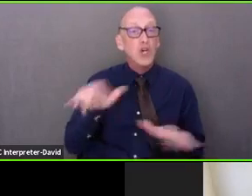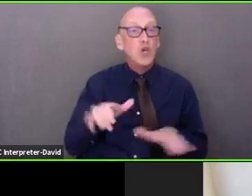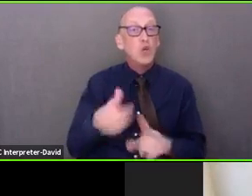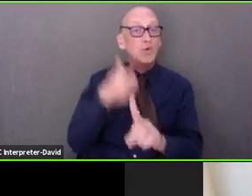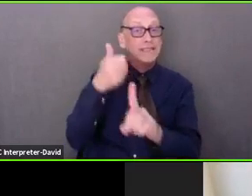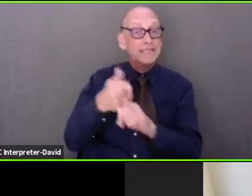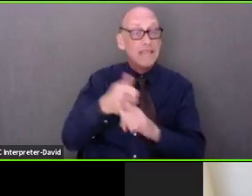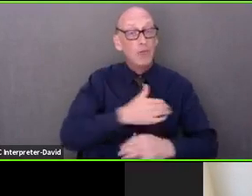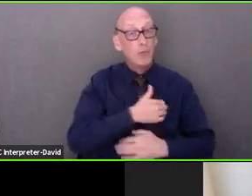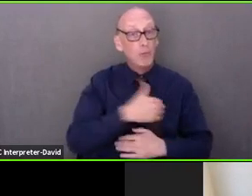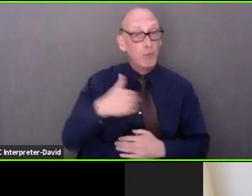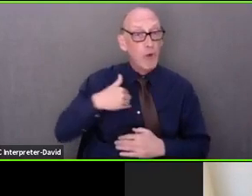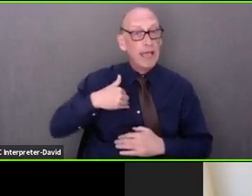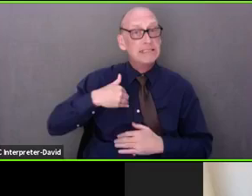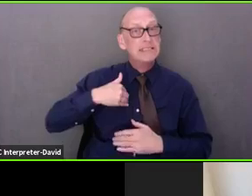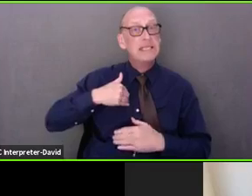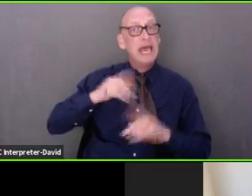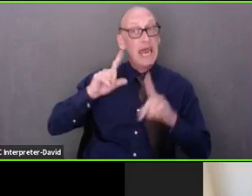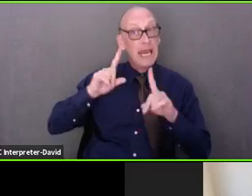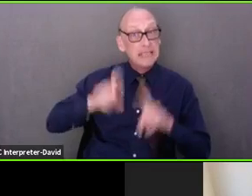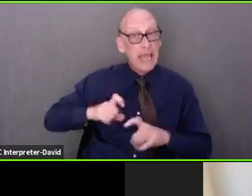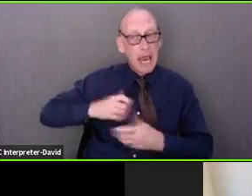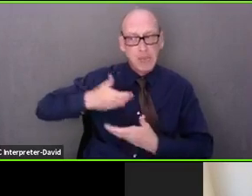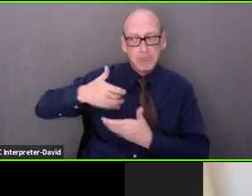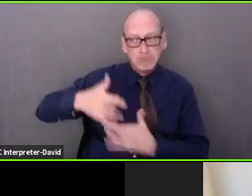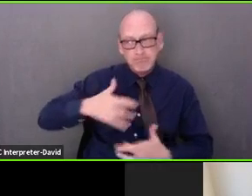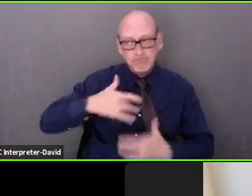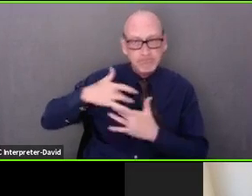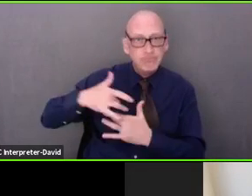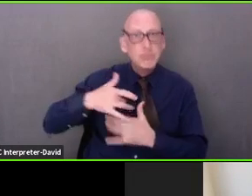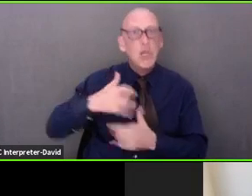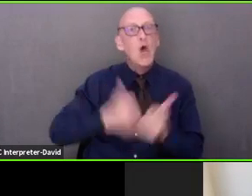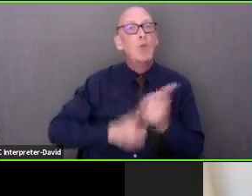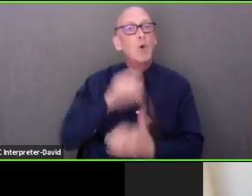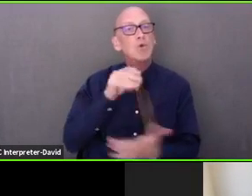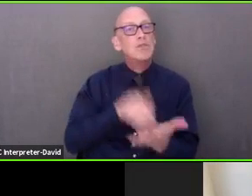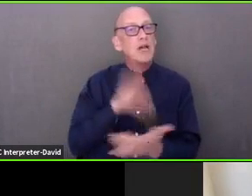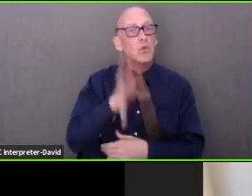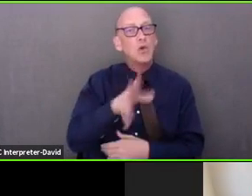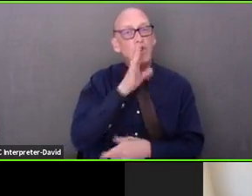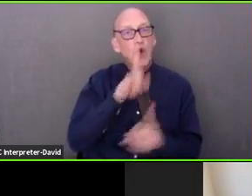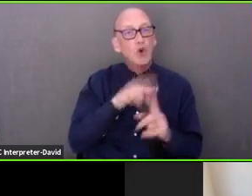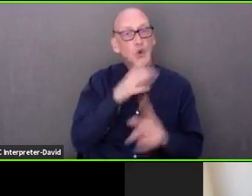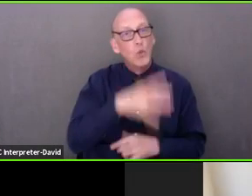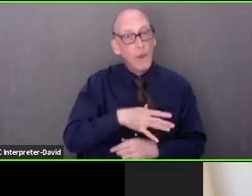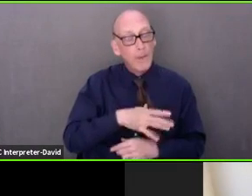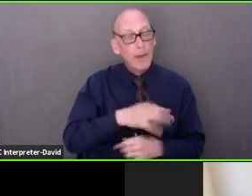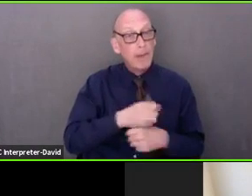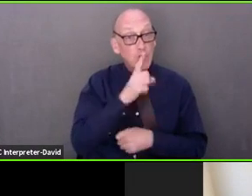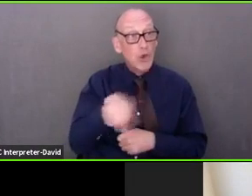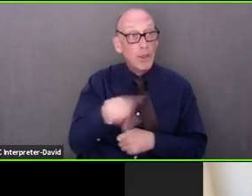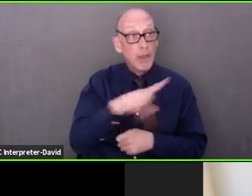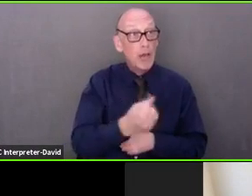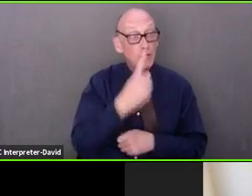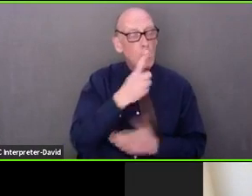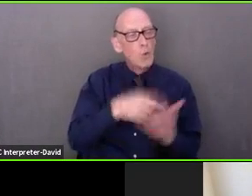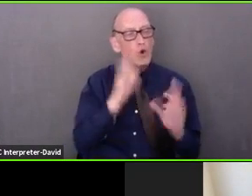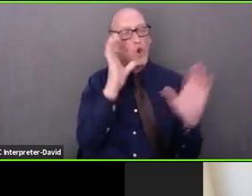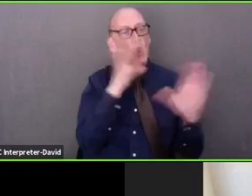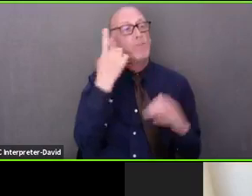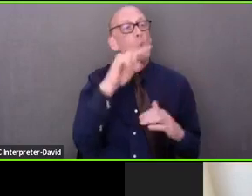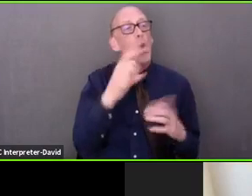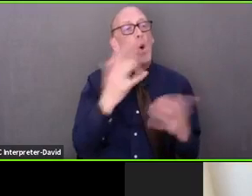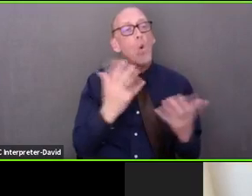examinations. Most physicians will talk with our ladies about that and making sure they understand and know what they're looking for. And